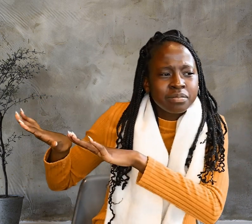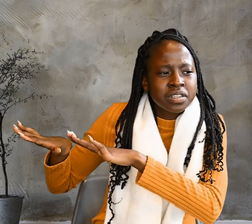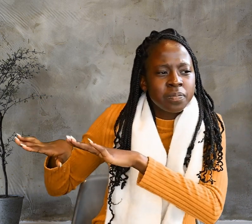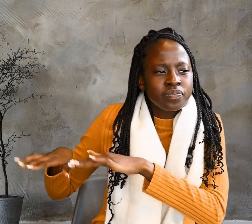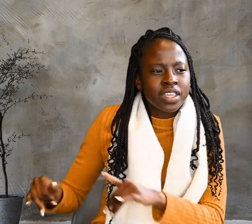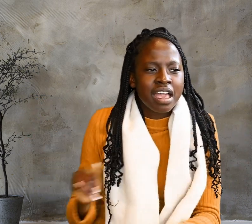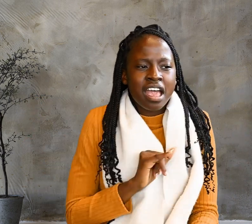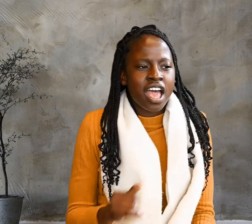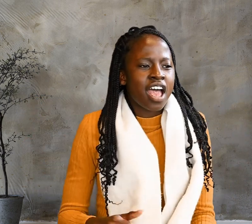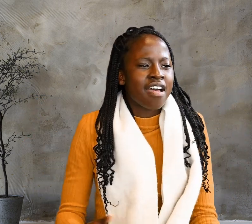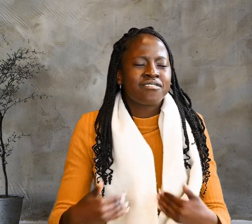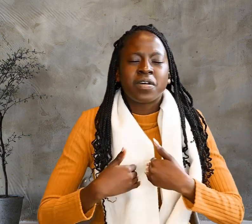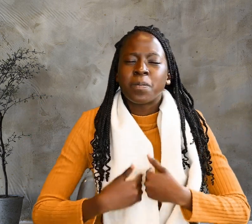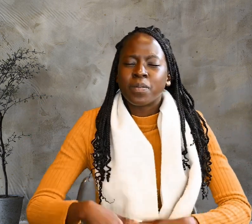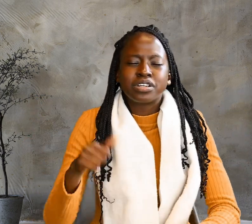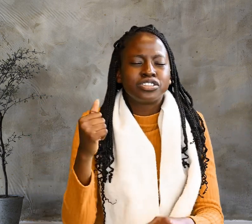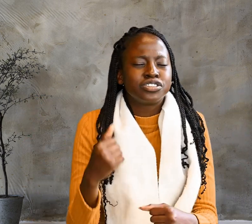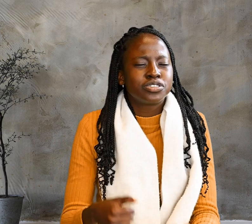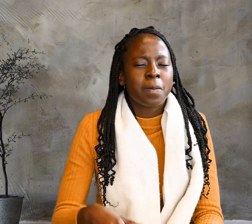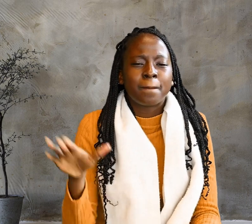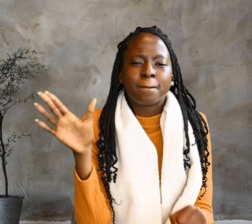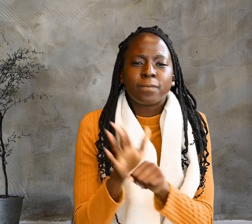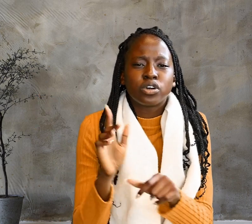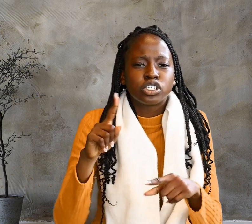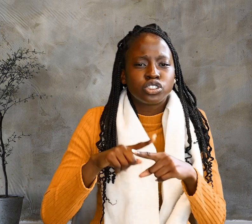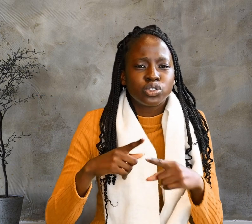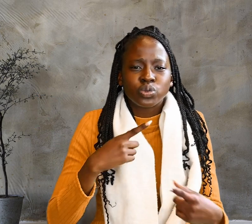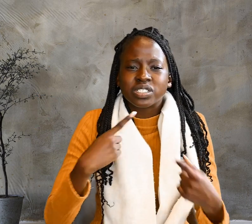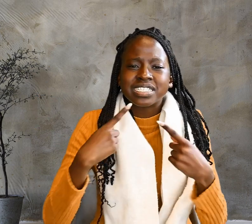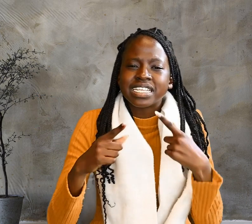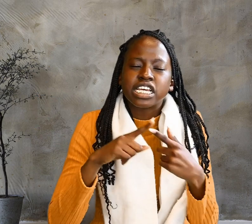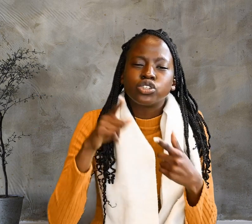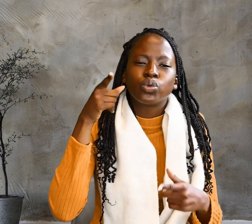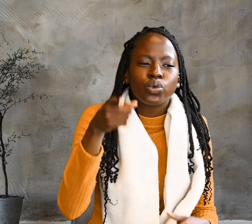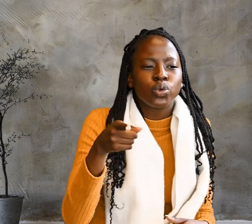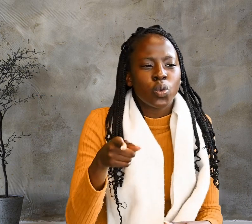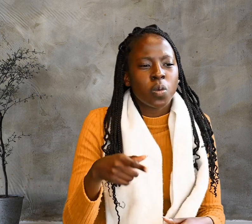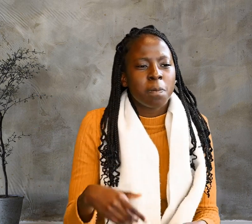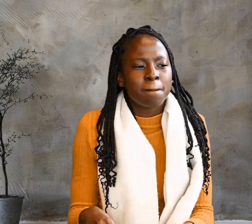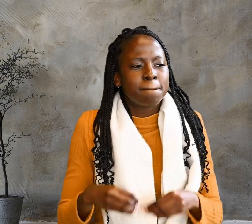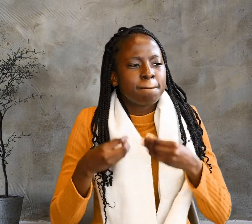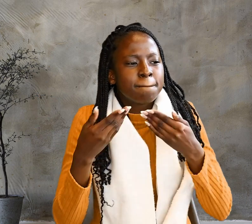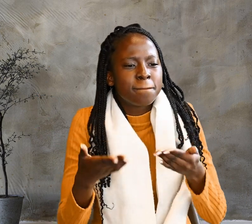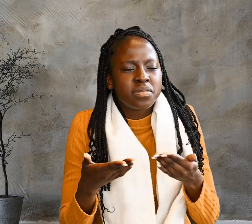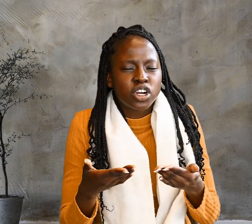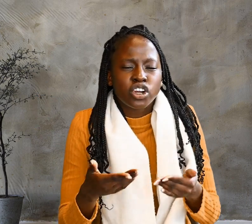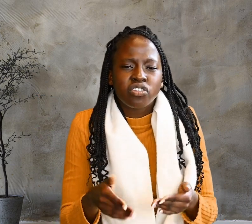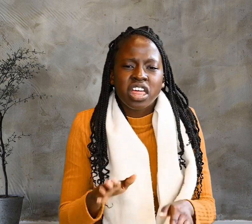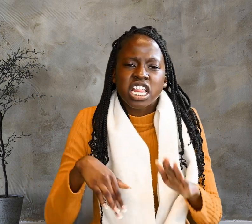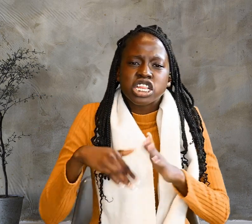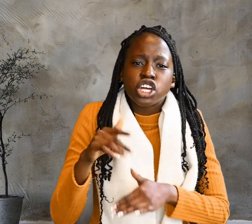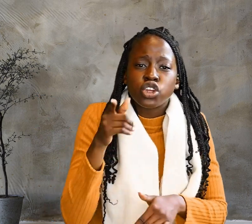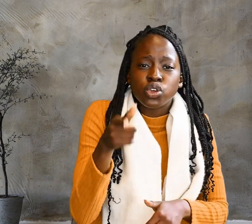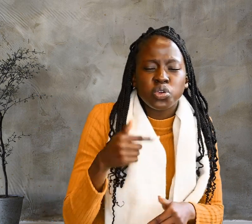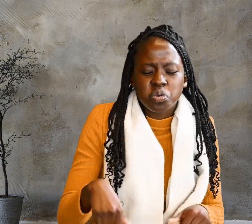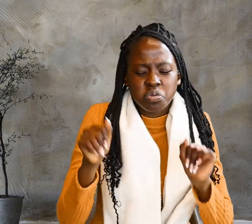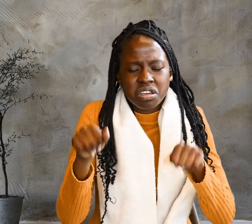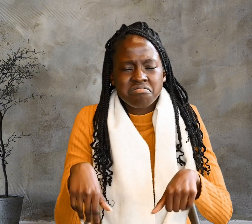I have much more to say to you, more than you can now bear. But when